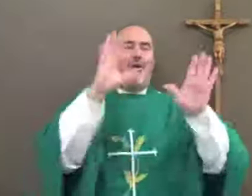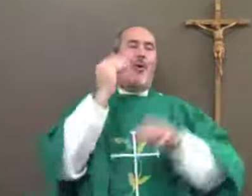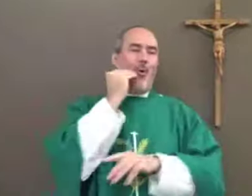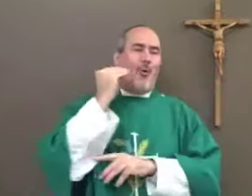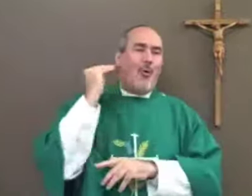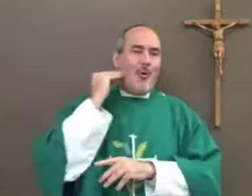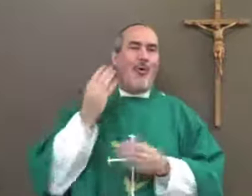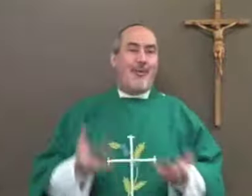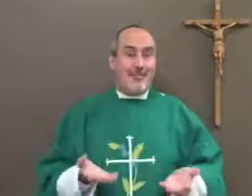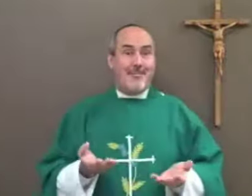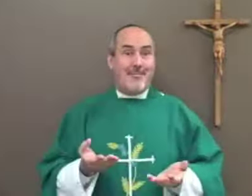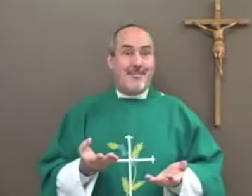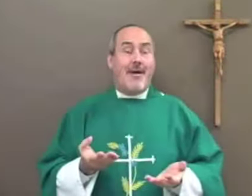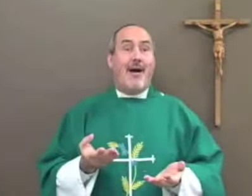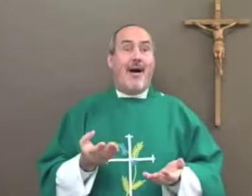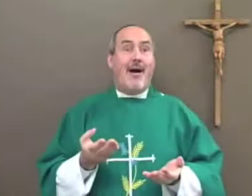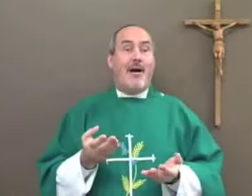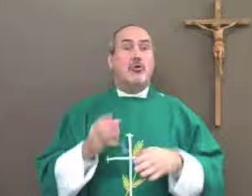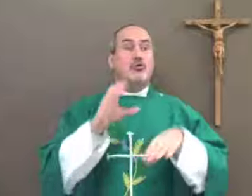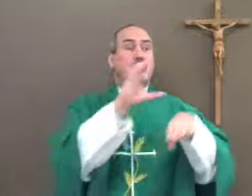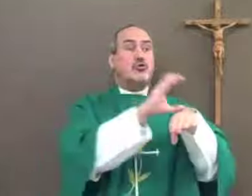the war was over, she was freed and went home.